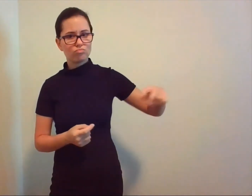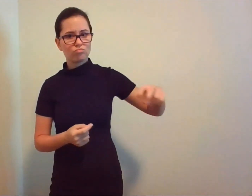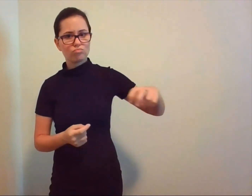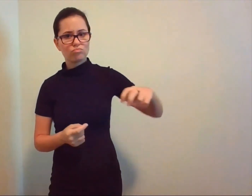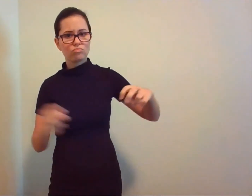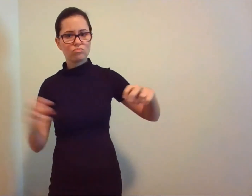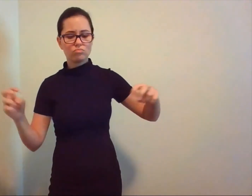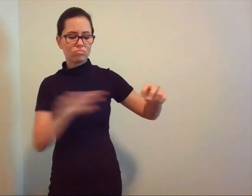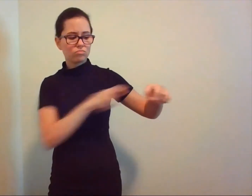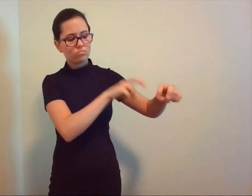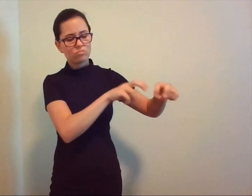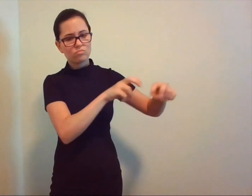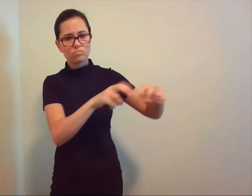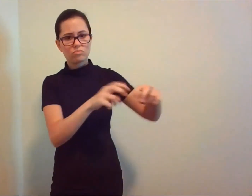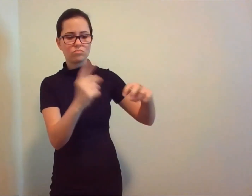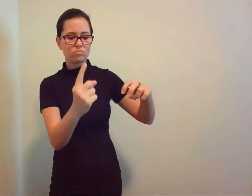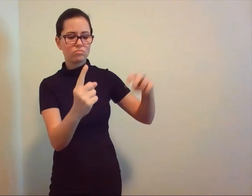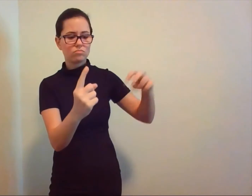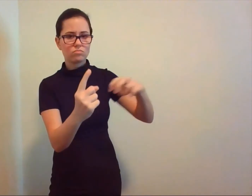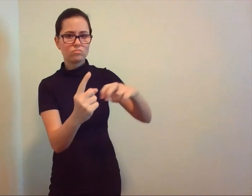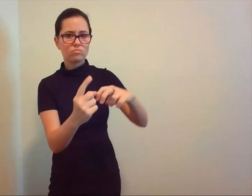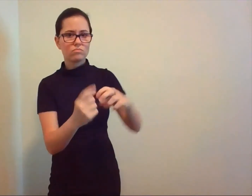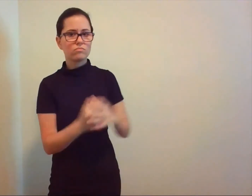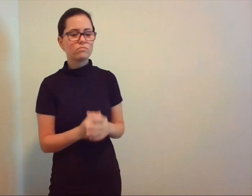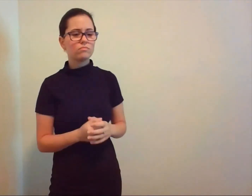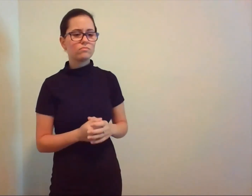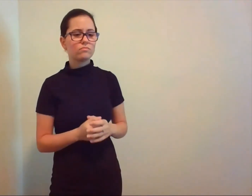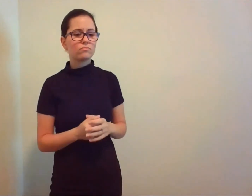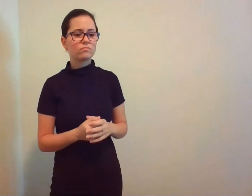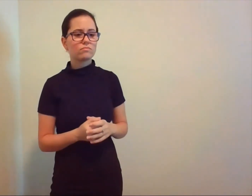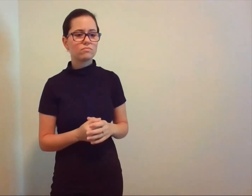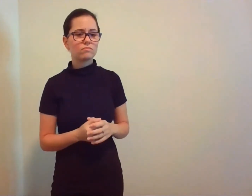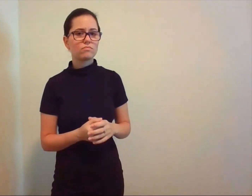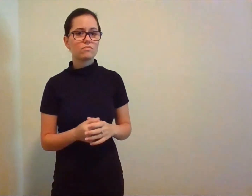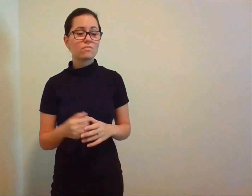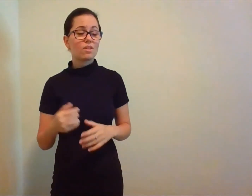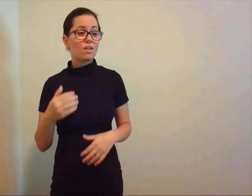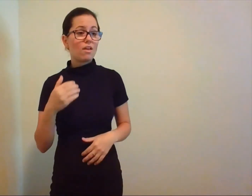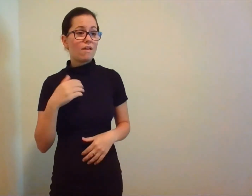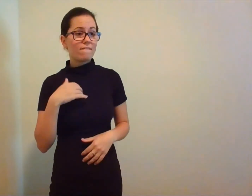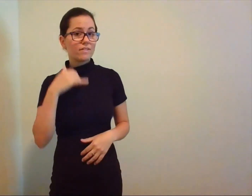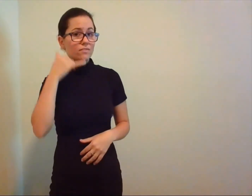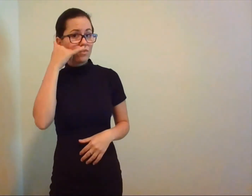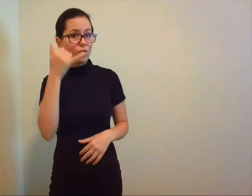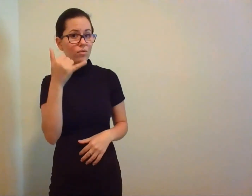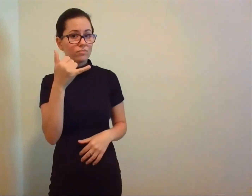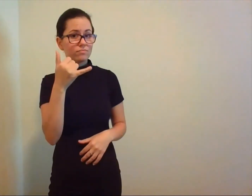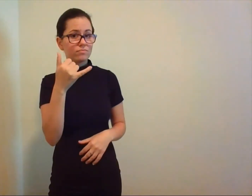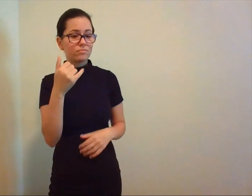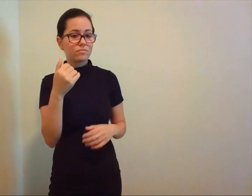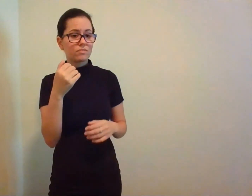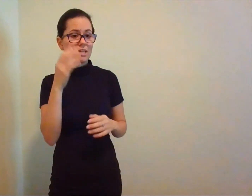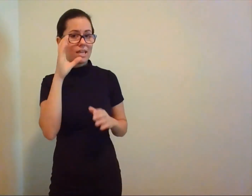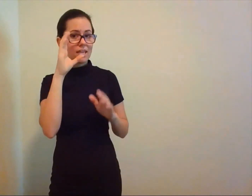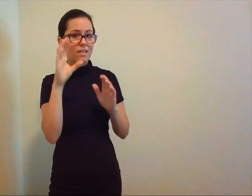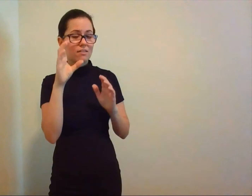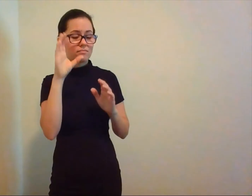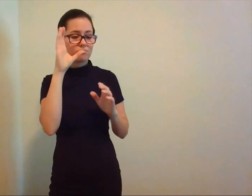phone, and he goes into this he has a camera on his phone? Yeah, pretty crazy. And he goes into this